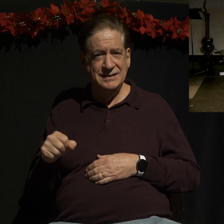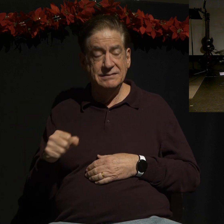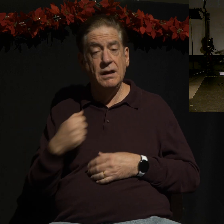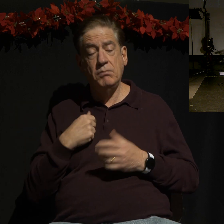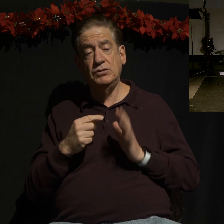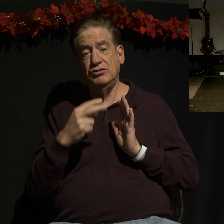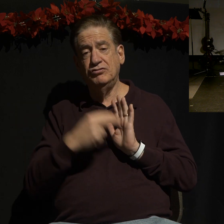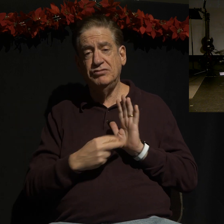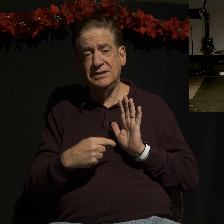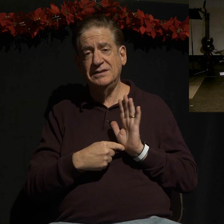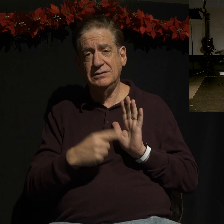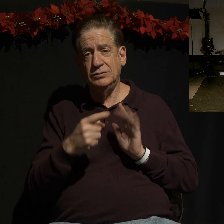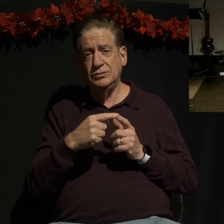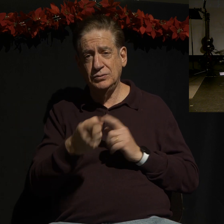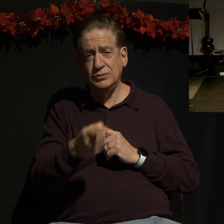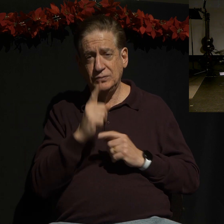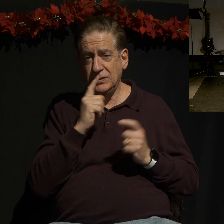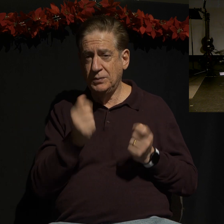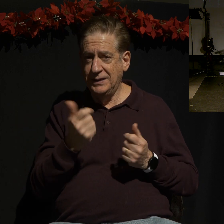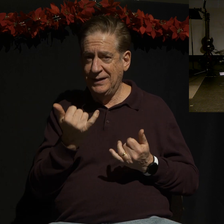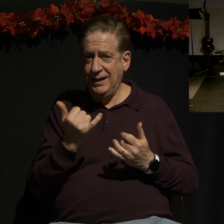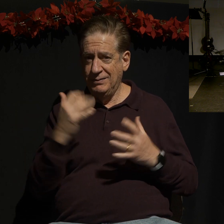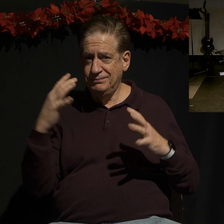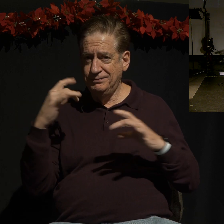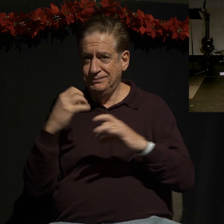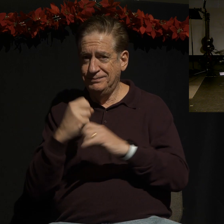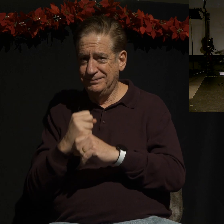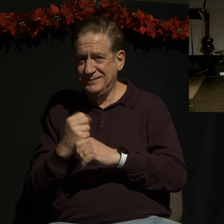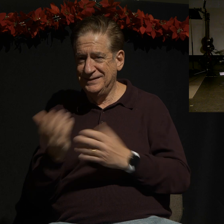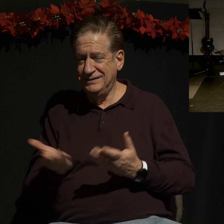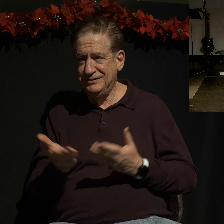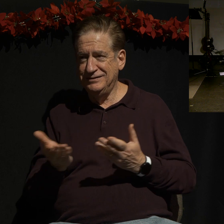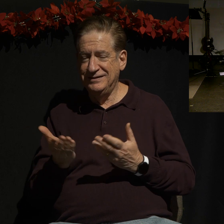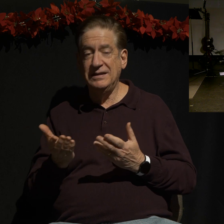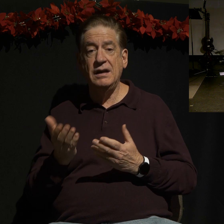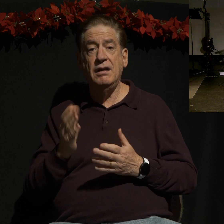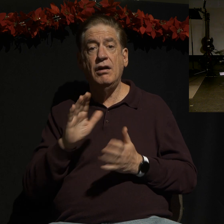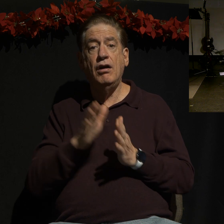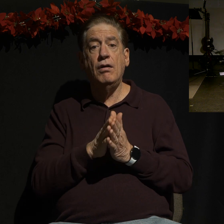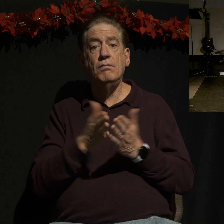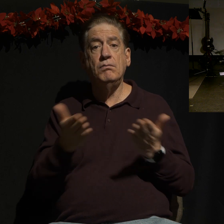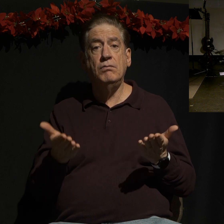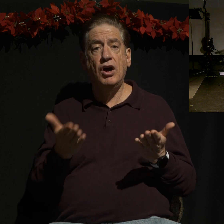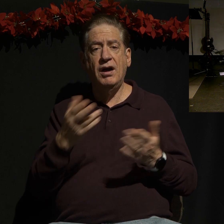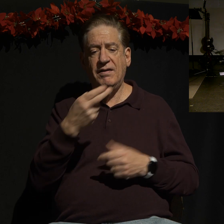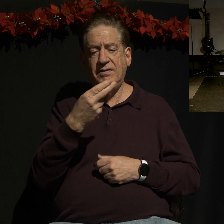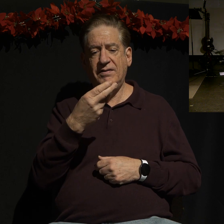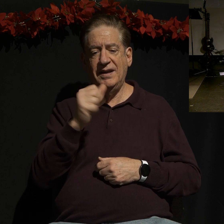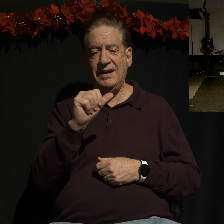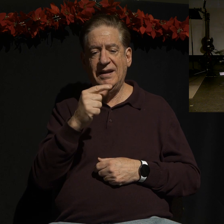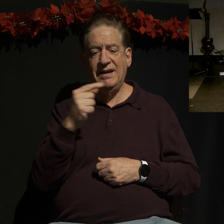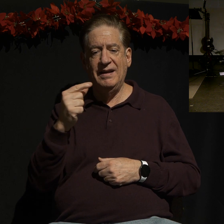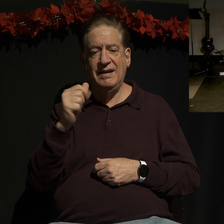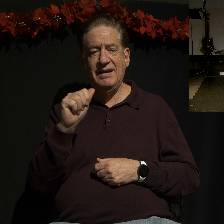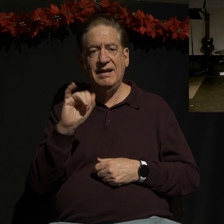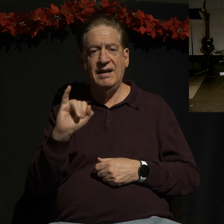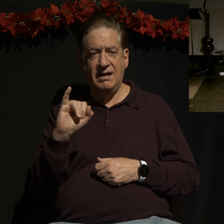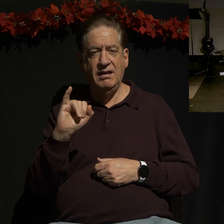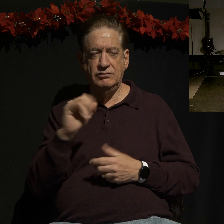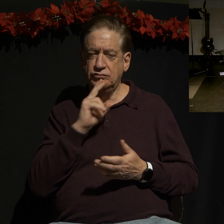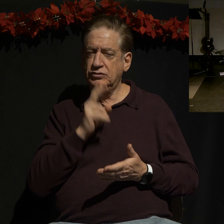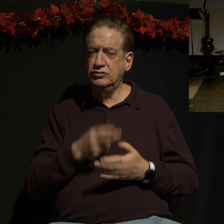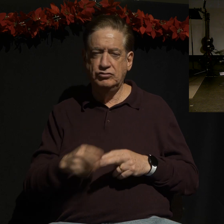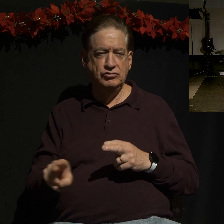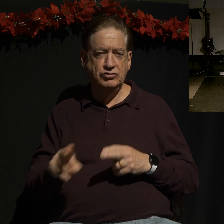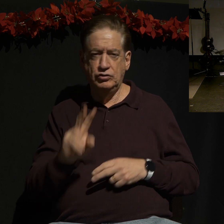this to you real quick. We're ending here. The book of Haggai, very short, 2 chapters,